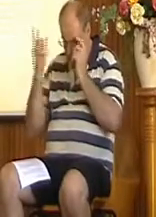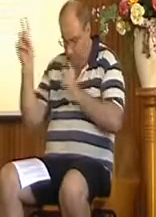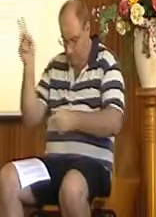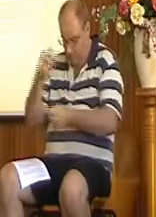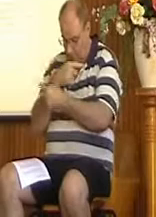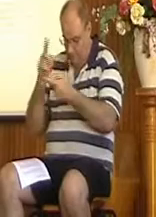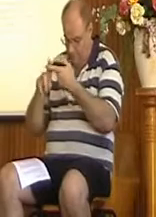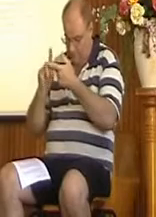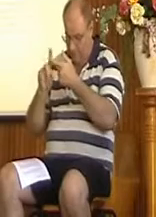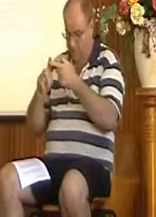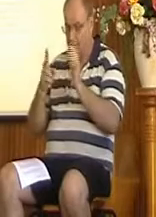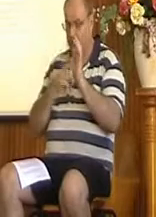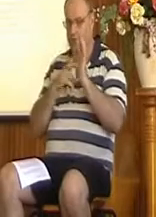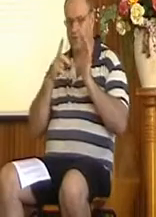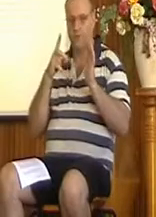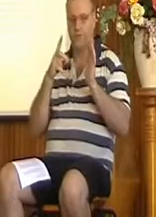continue at verse 3.